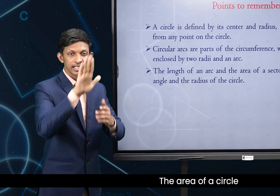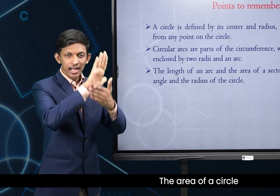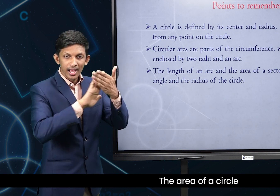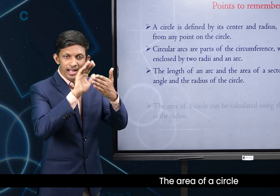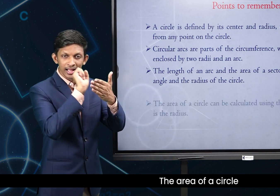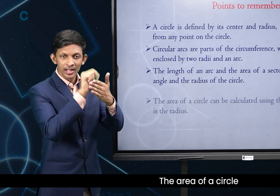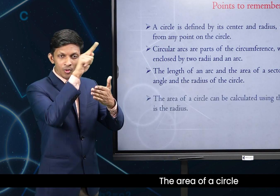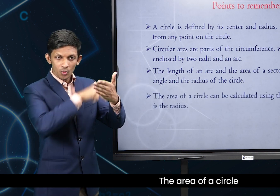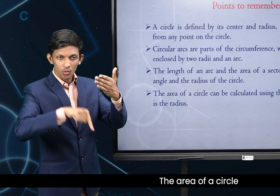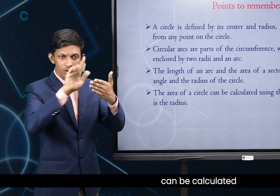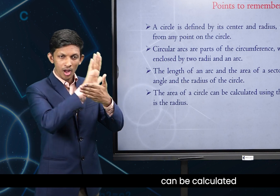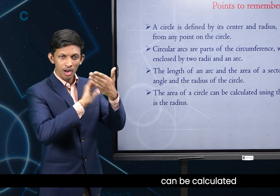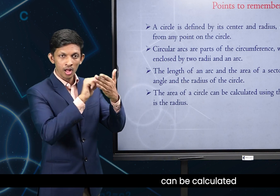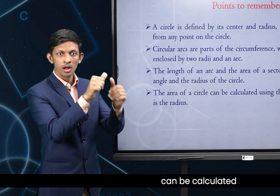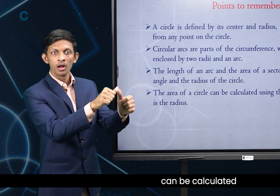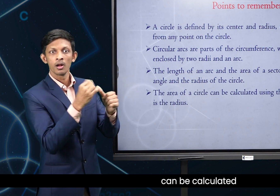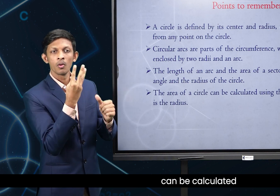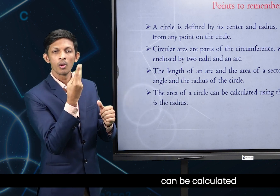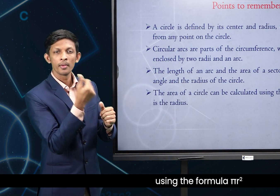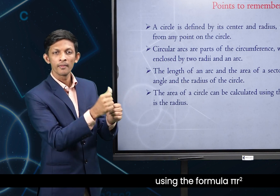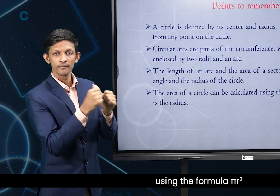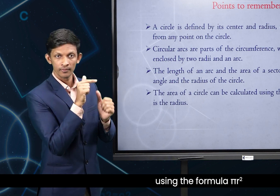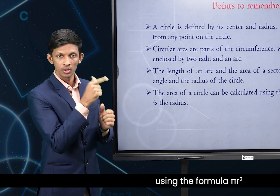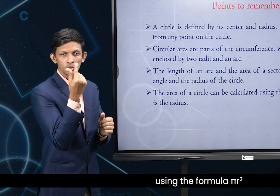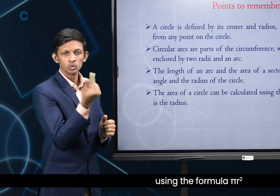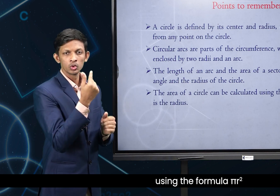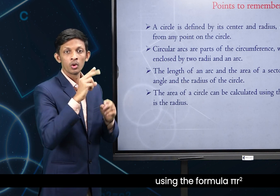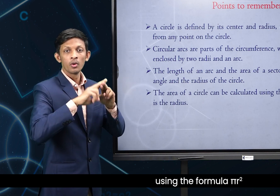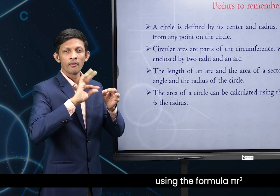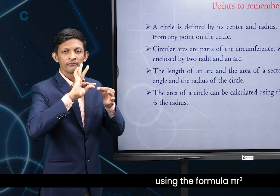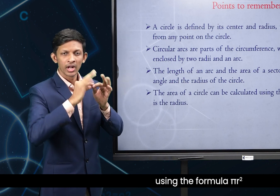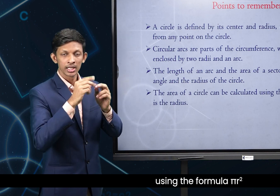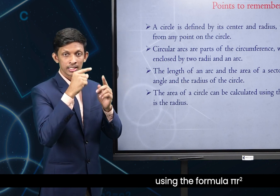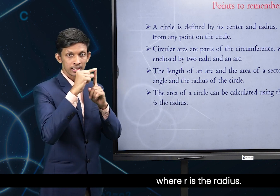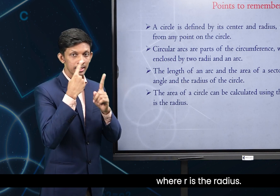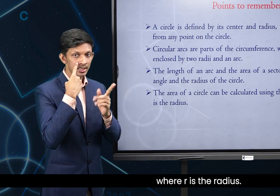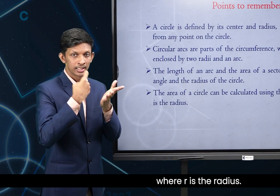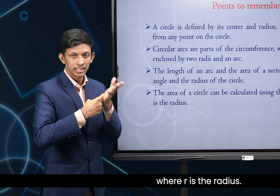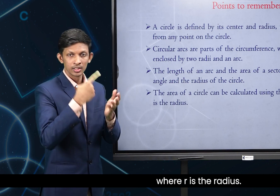The area of a circle can be calculated using the formula pi r square, where r is the